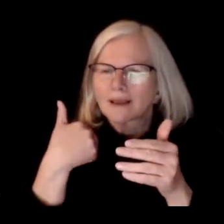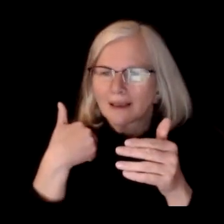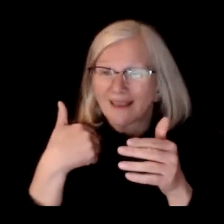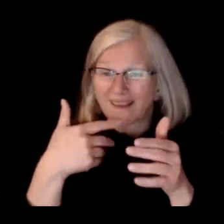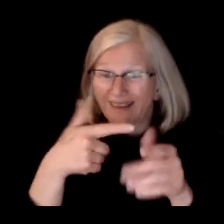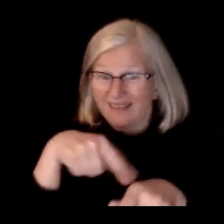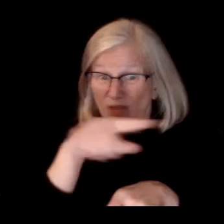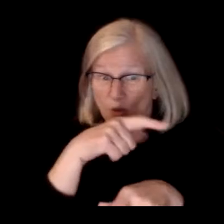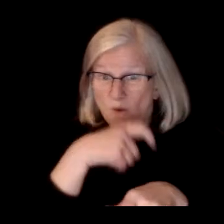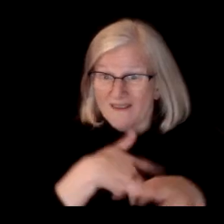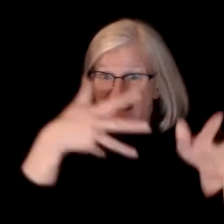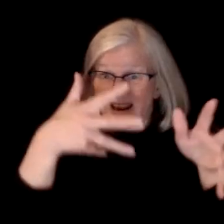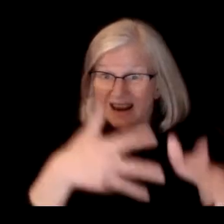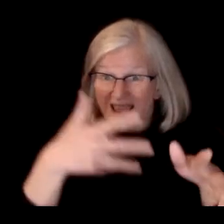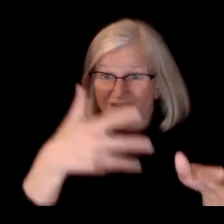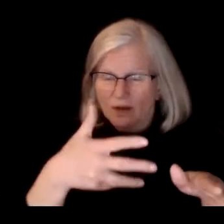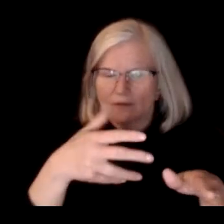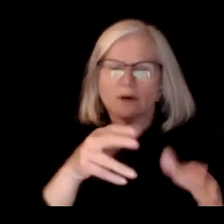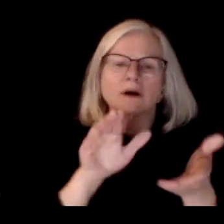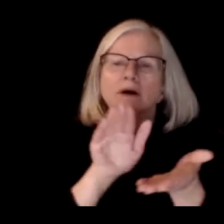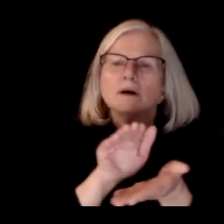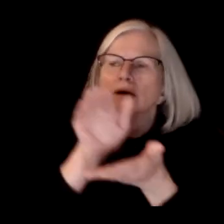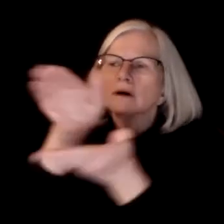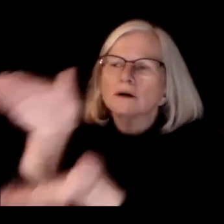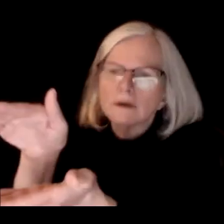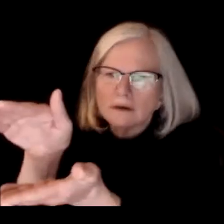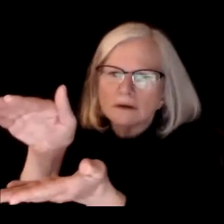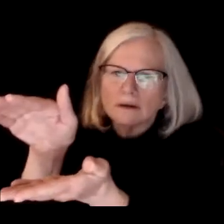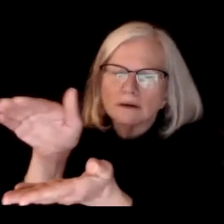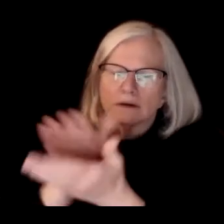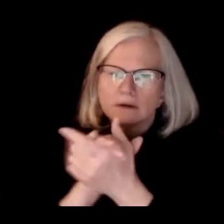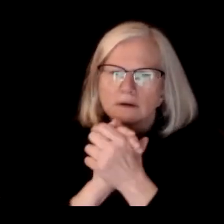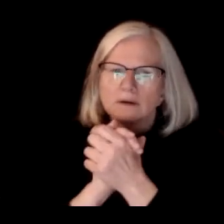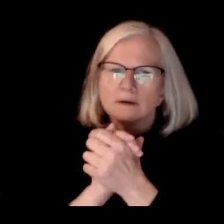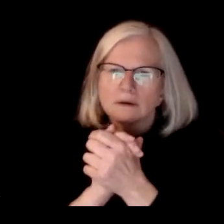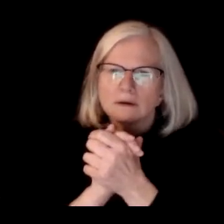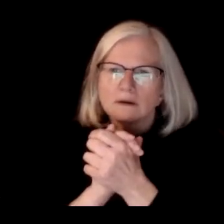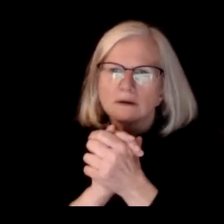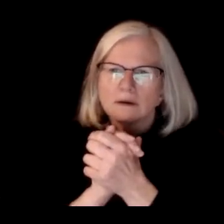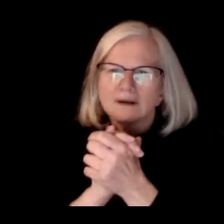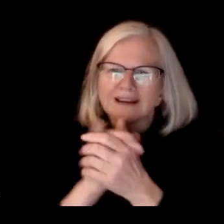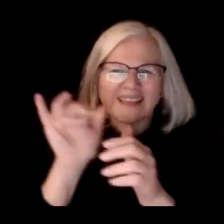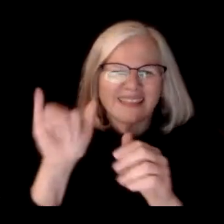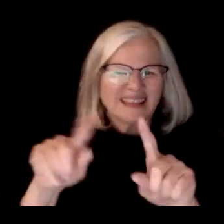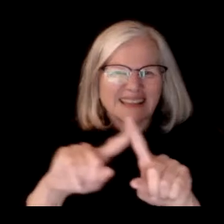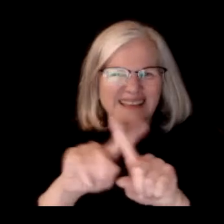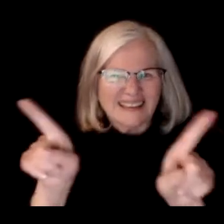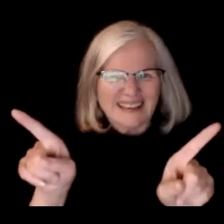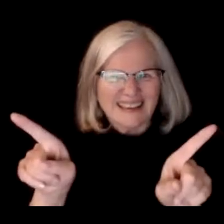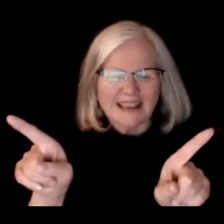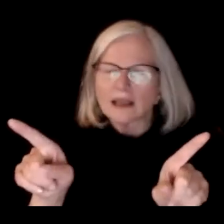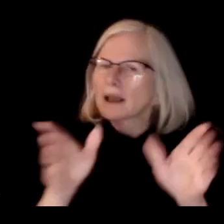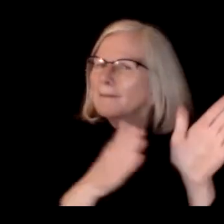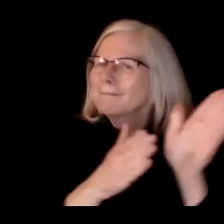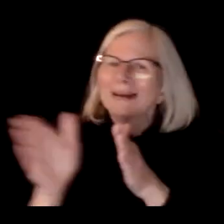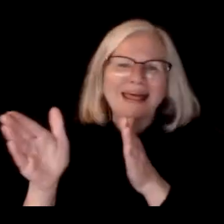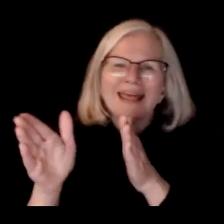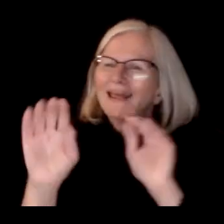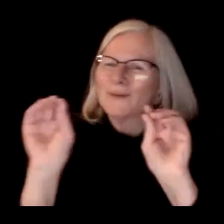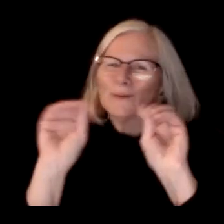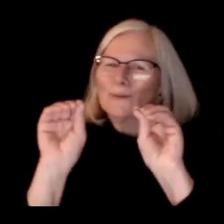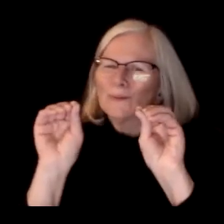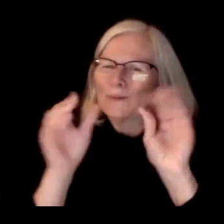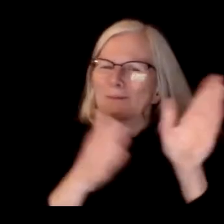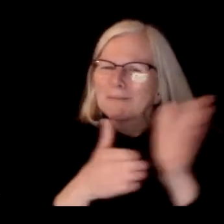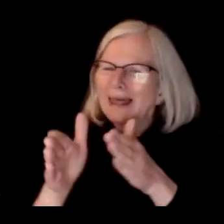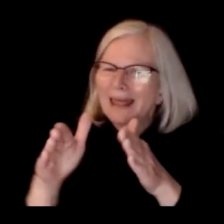doses, as we've been talking about. That's different than saying what is the plan for 1B. That is what we're continuing to work on